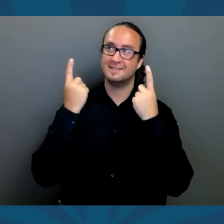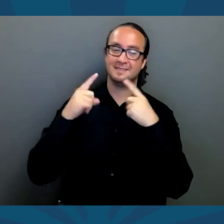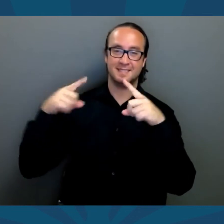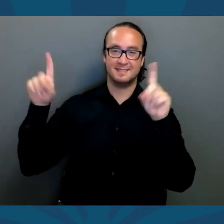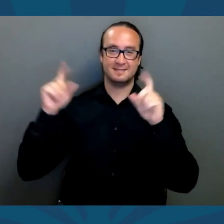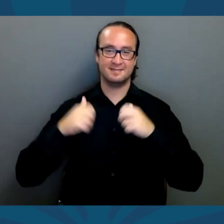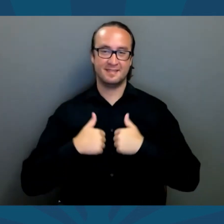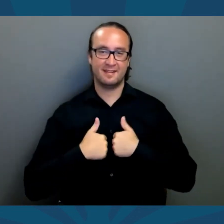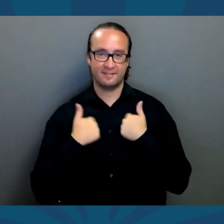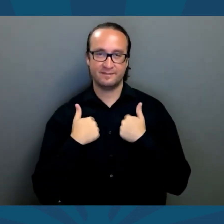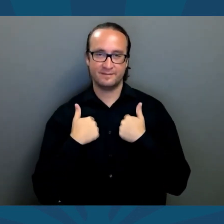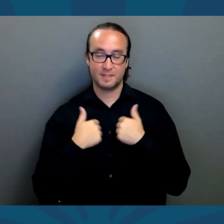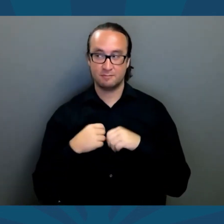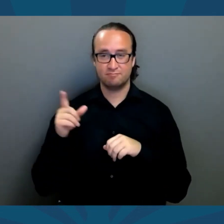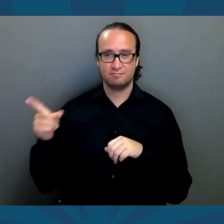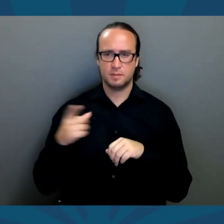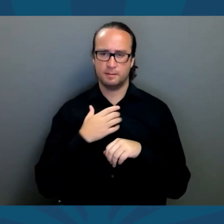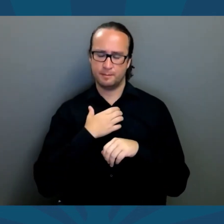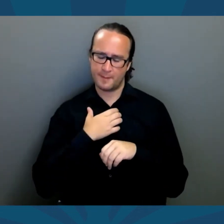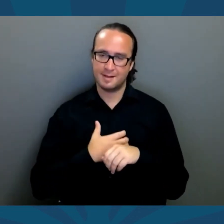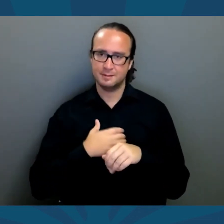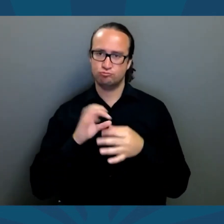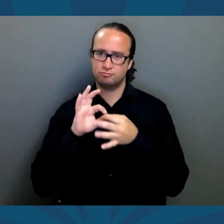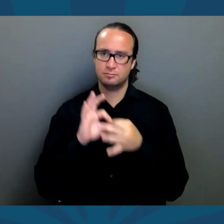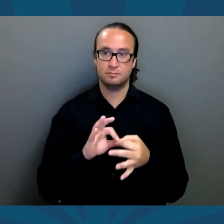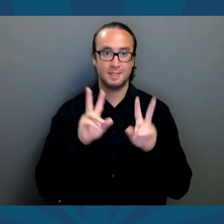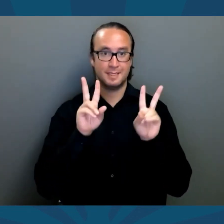the opportunity for a successful life.